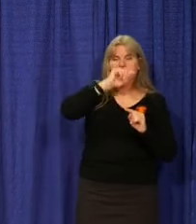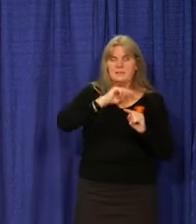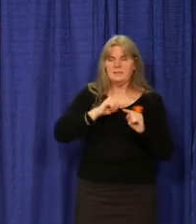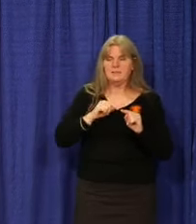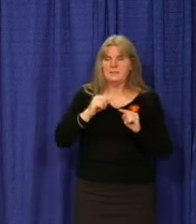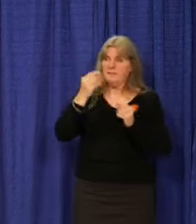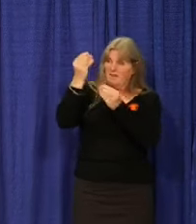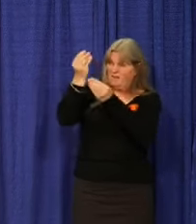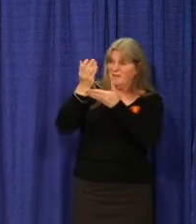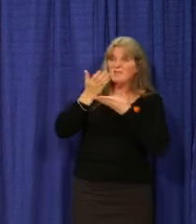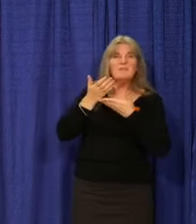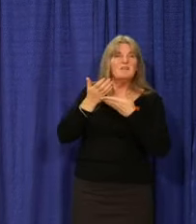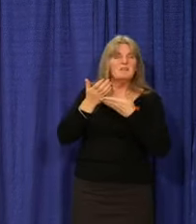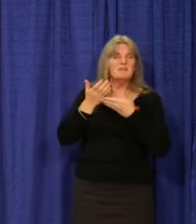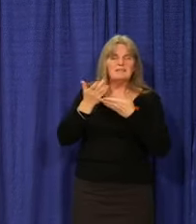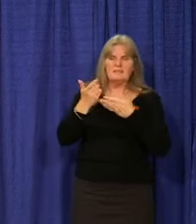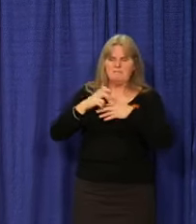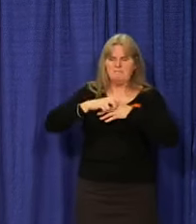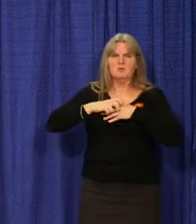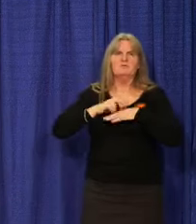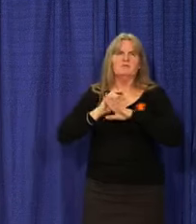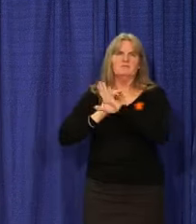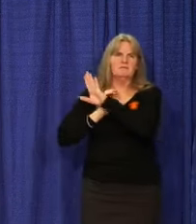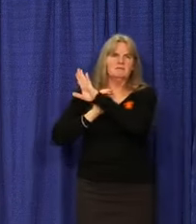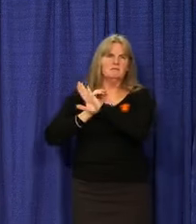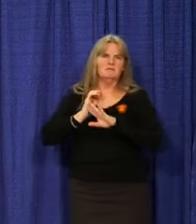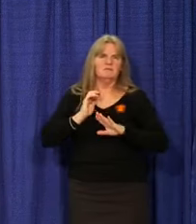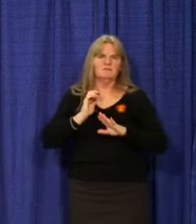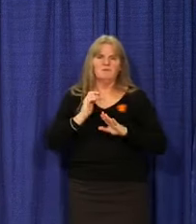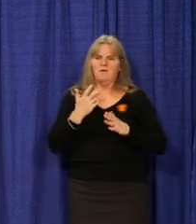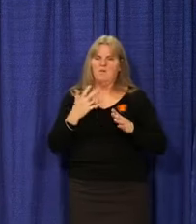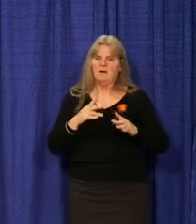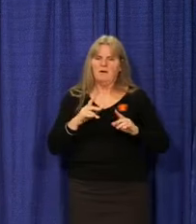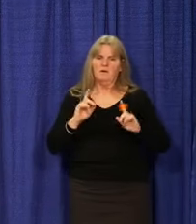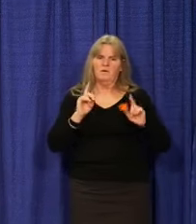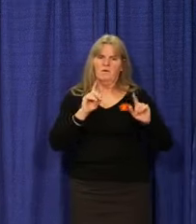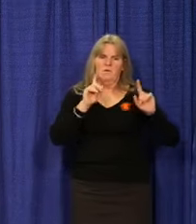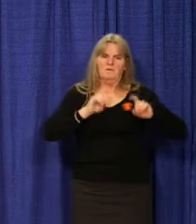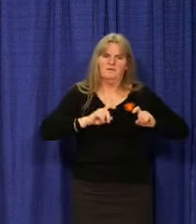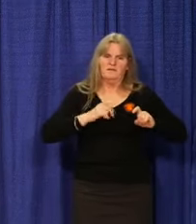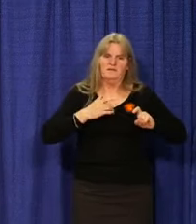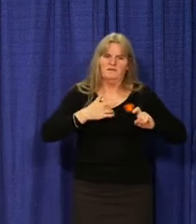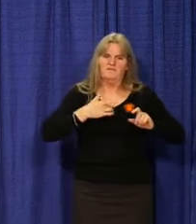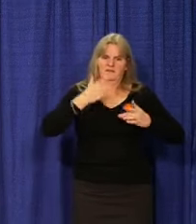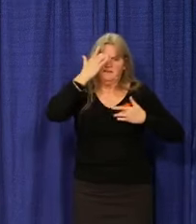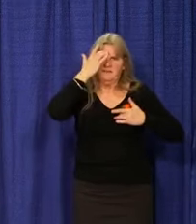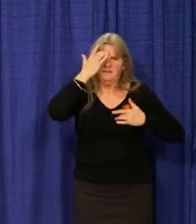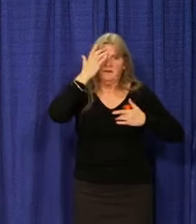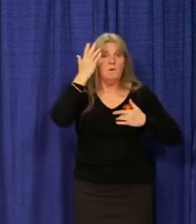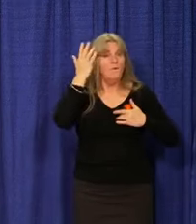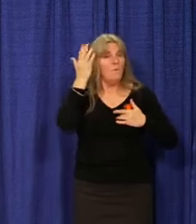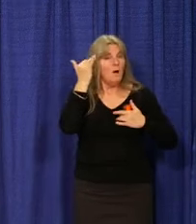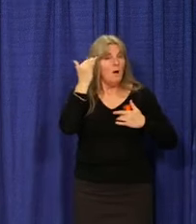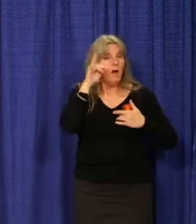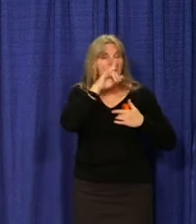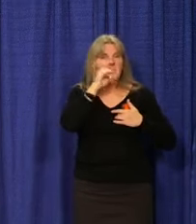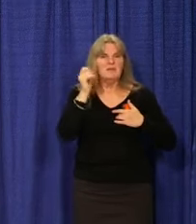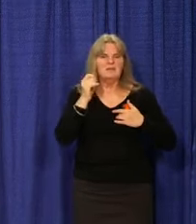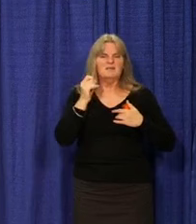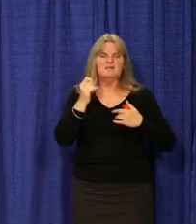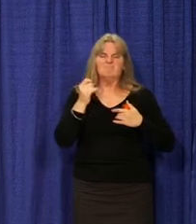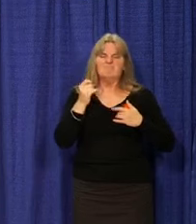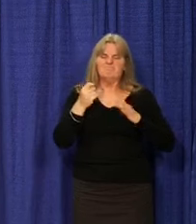have expressed to us their nervousness to go get tested when they feel sick. And the reason is that there's a real